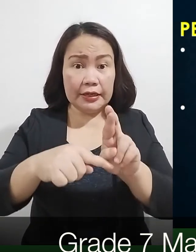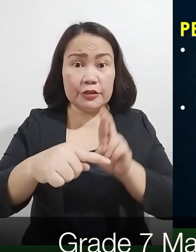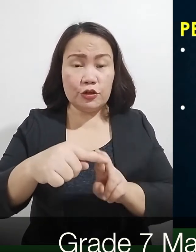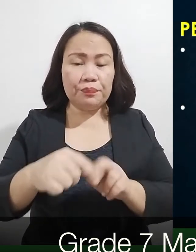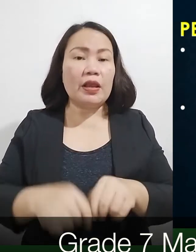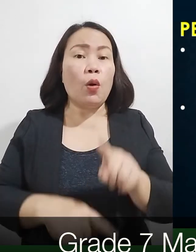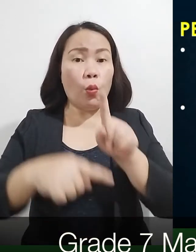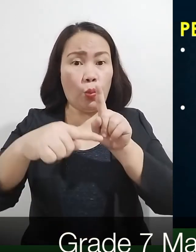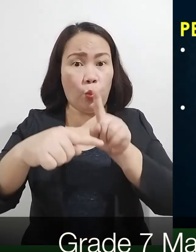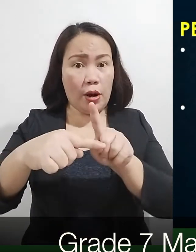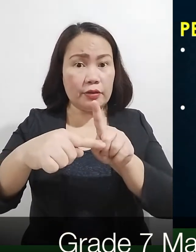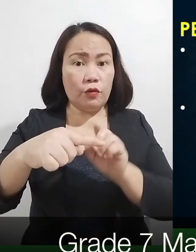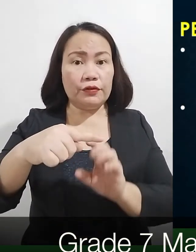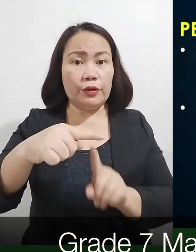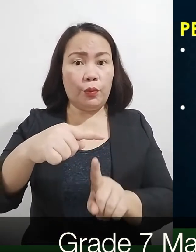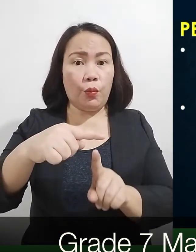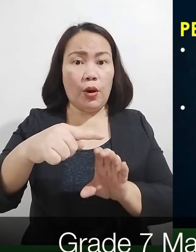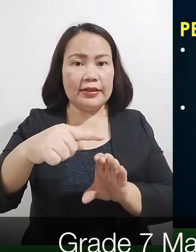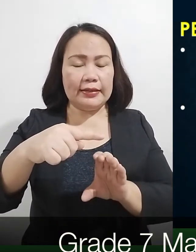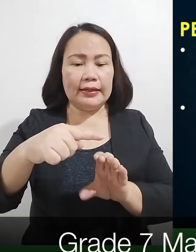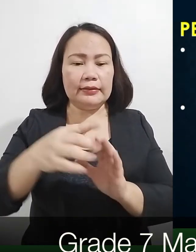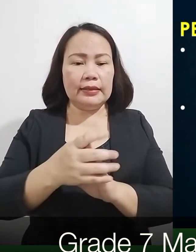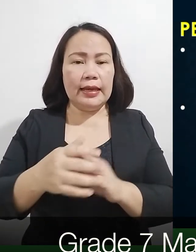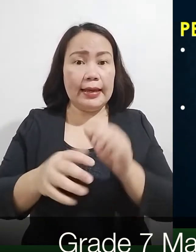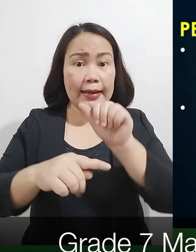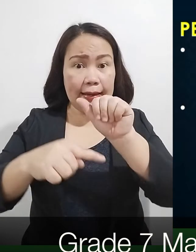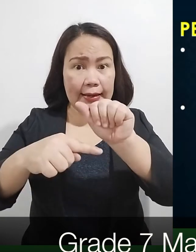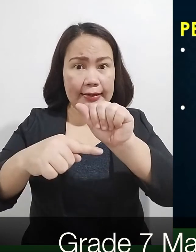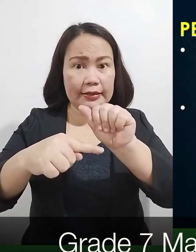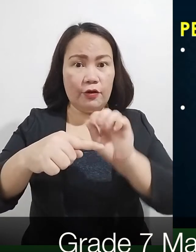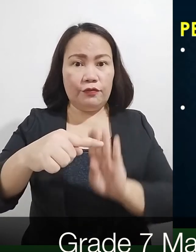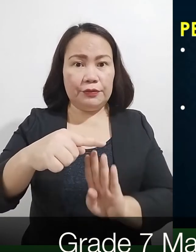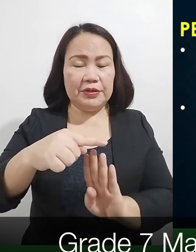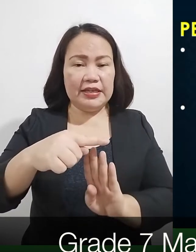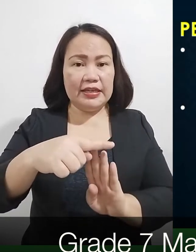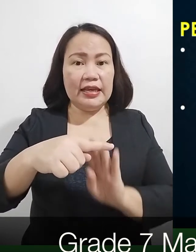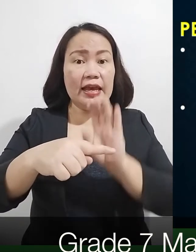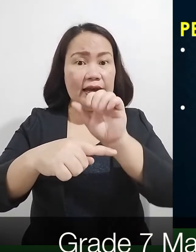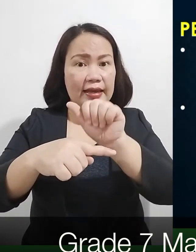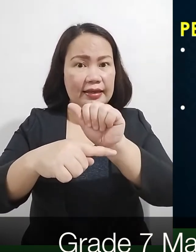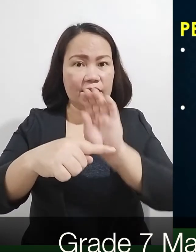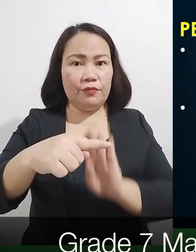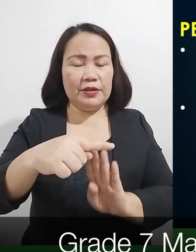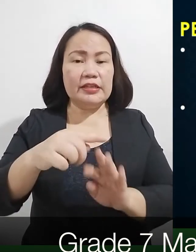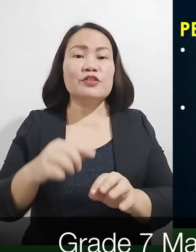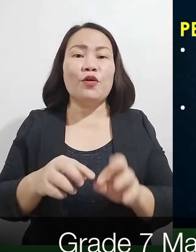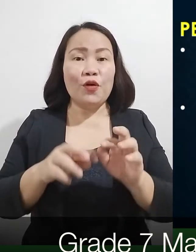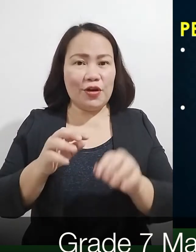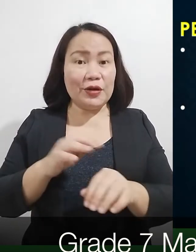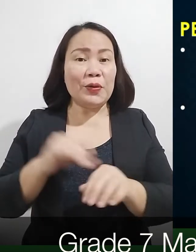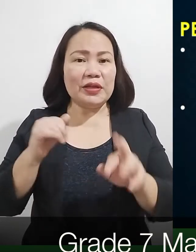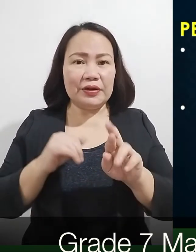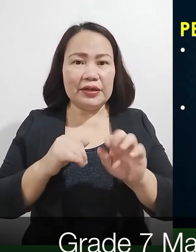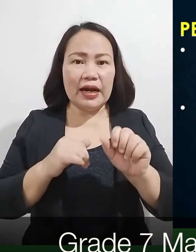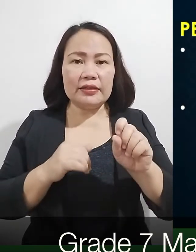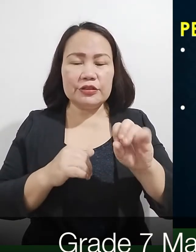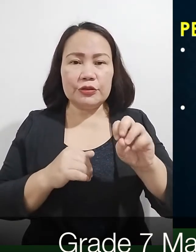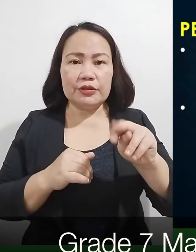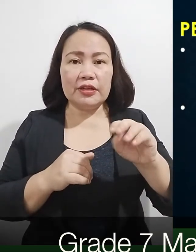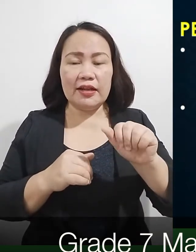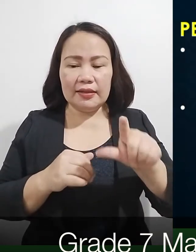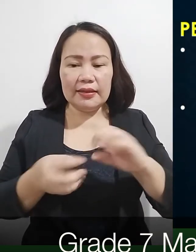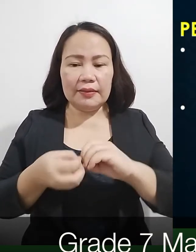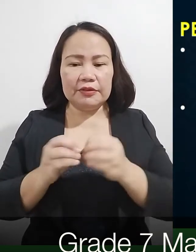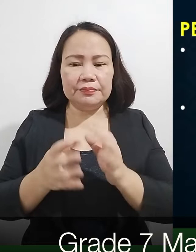1 over 100. Alright, so we have here A over B. So this is a rational number.